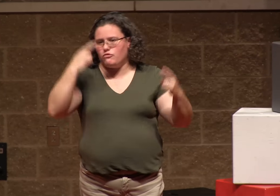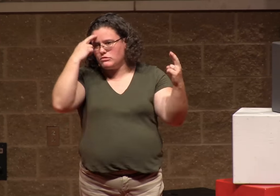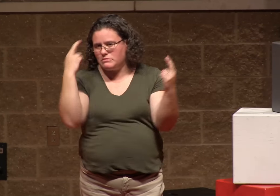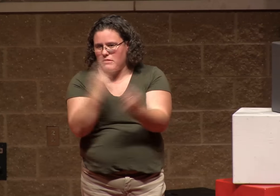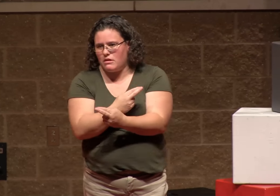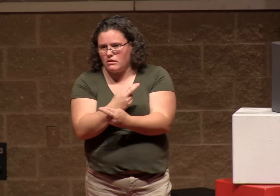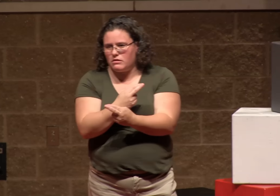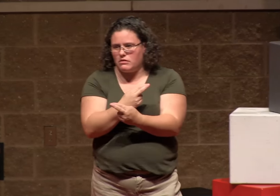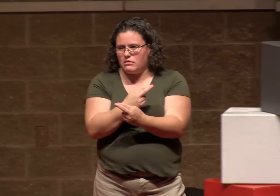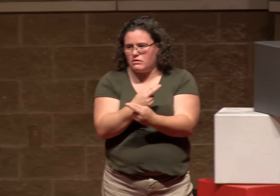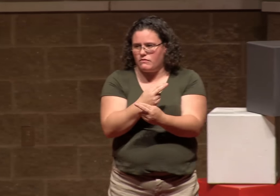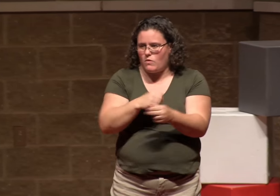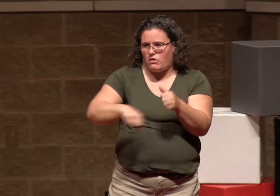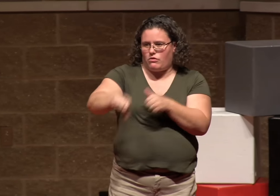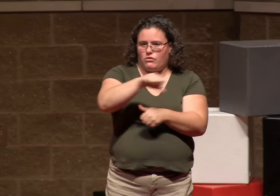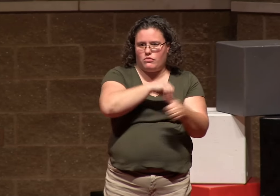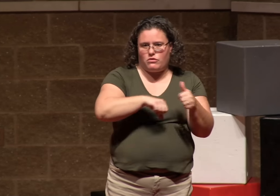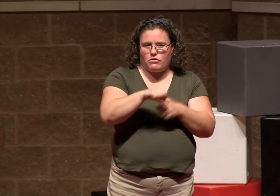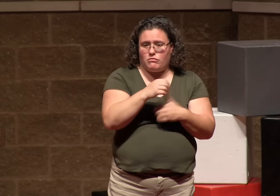And we still need that mutual respect.